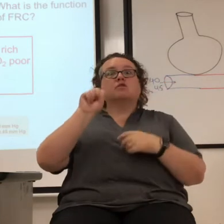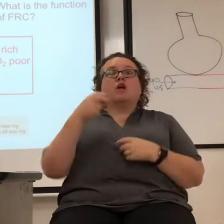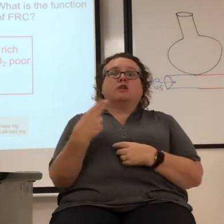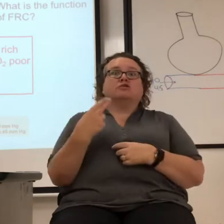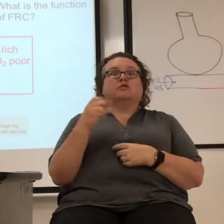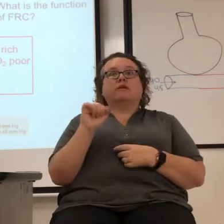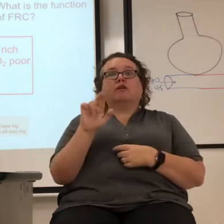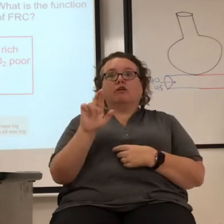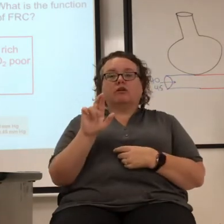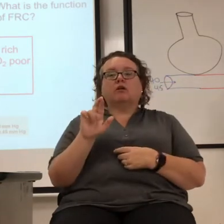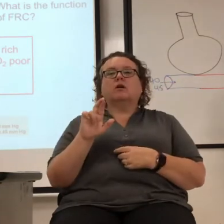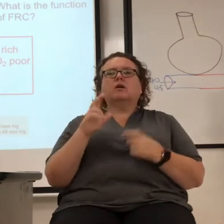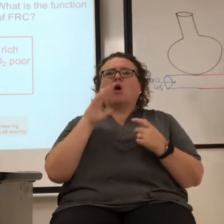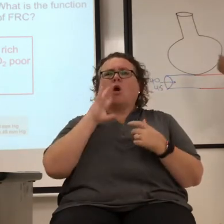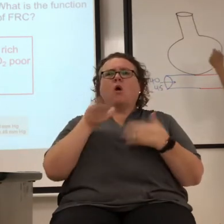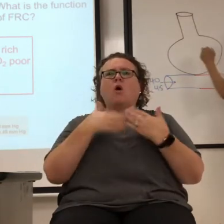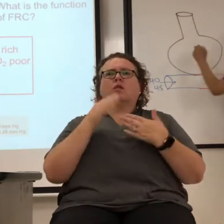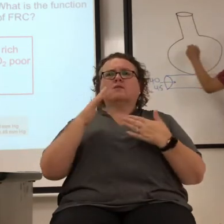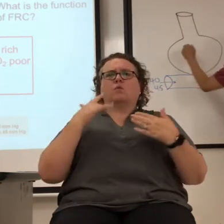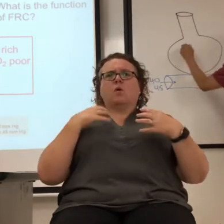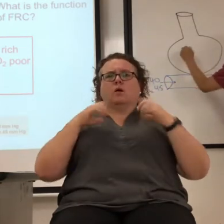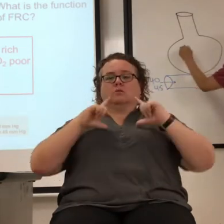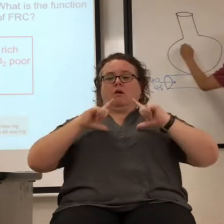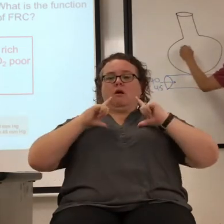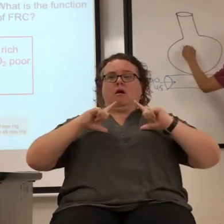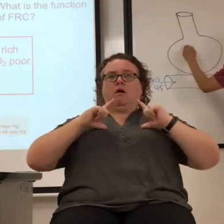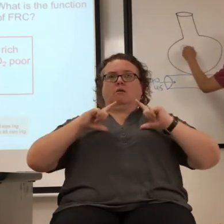the alveolar spaces should be